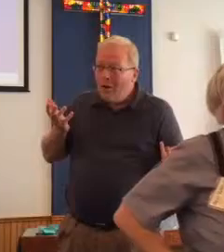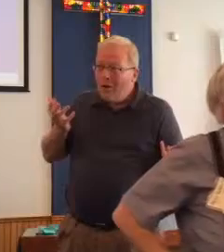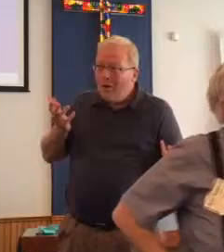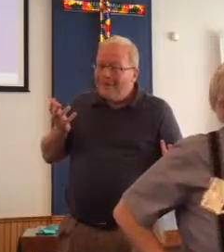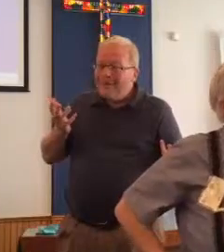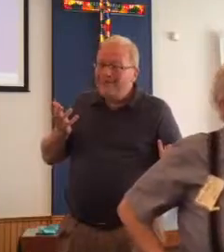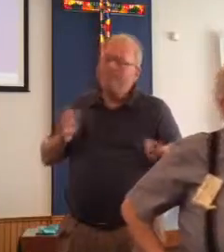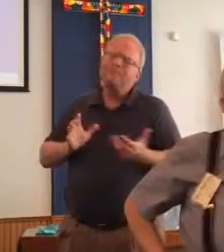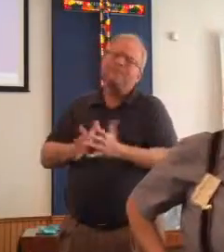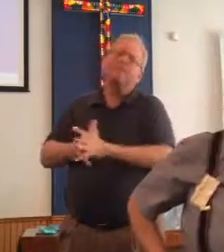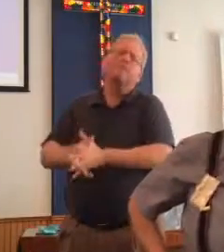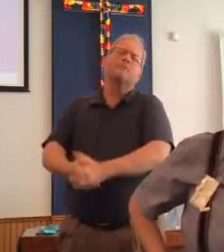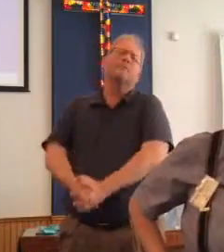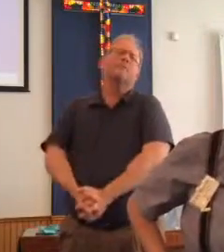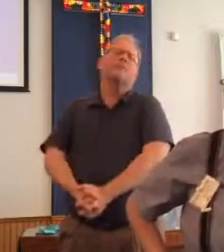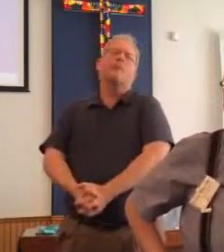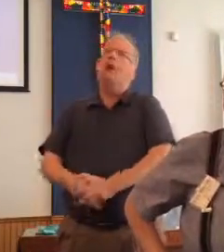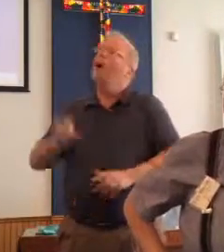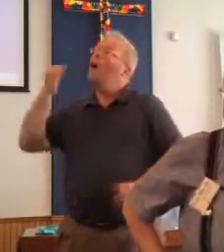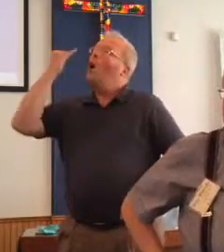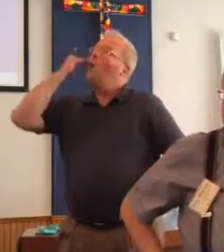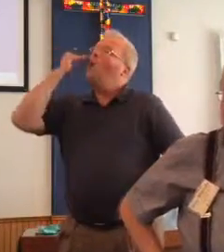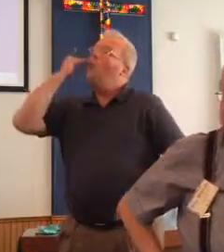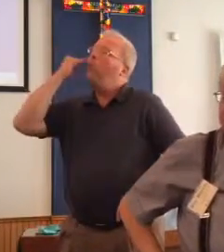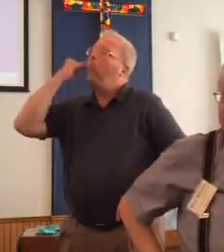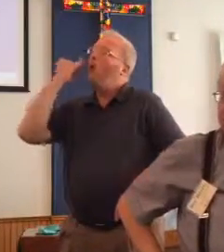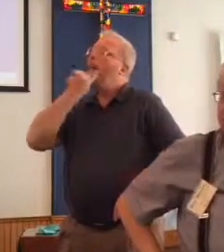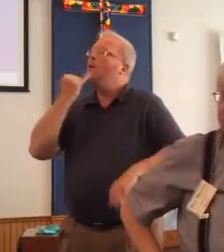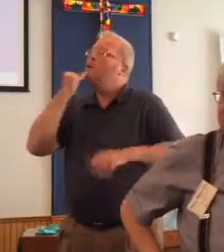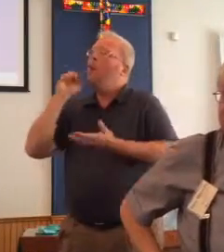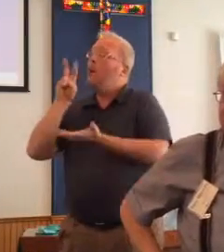what if the Hebrews had lost?